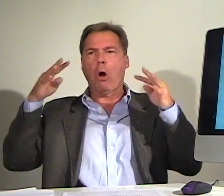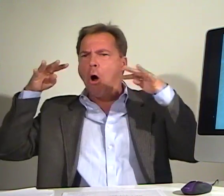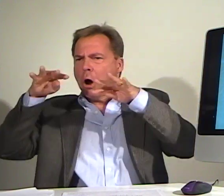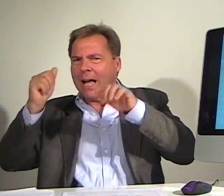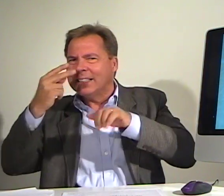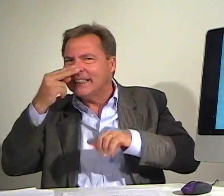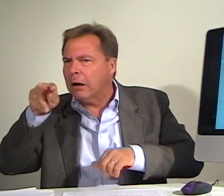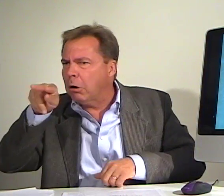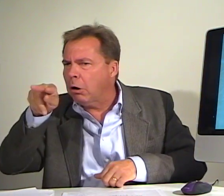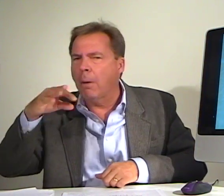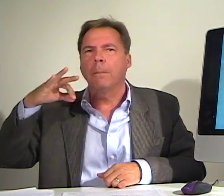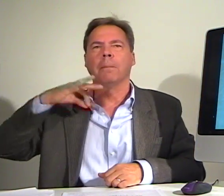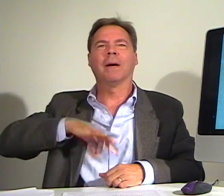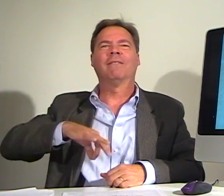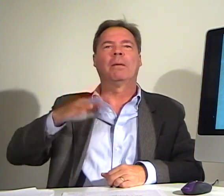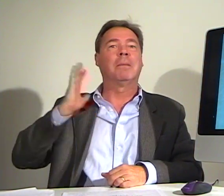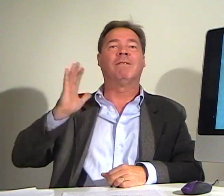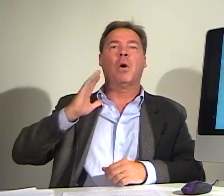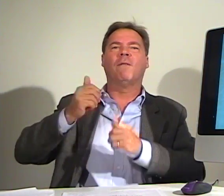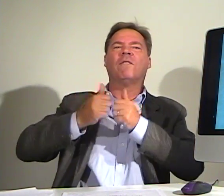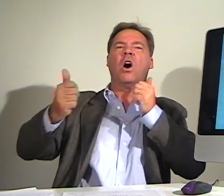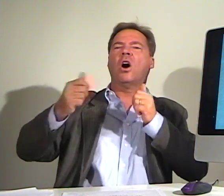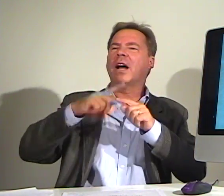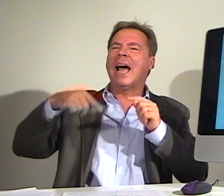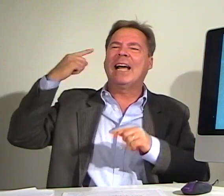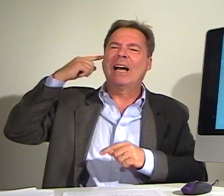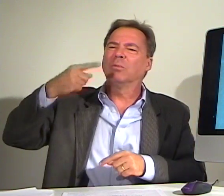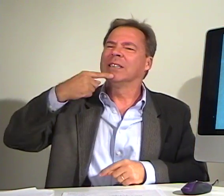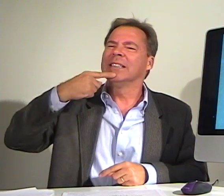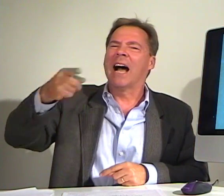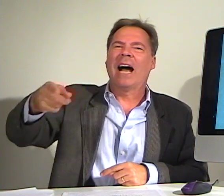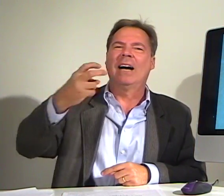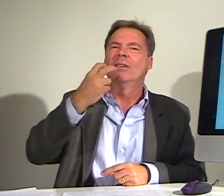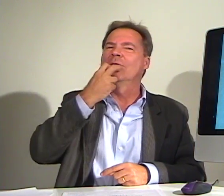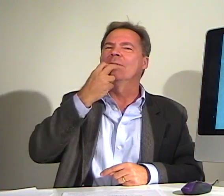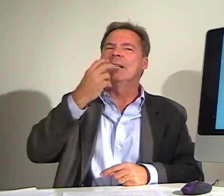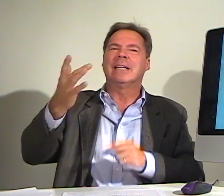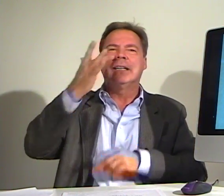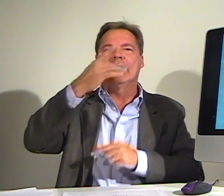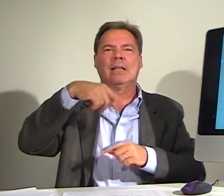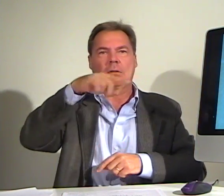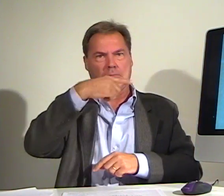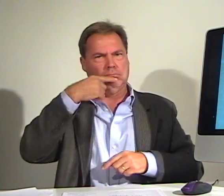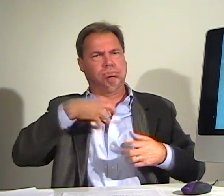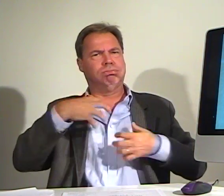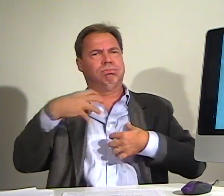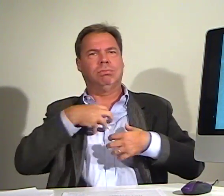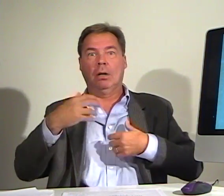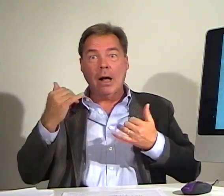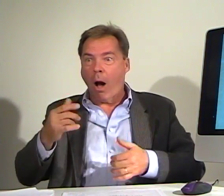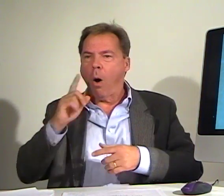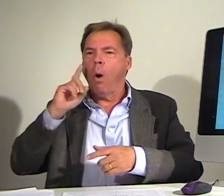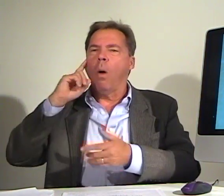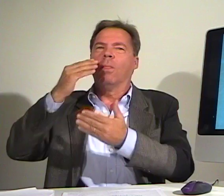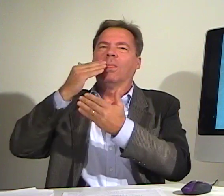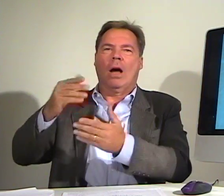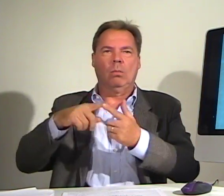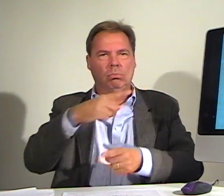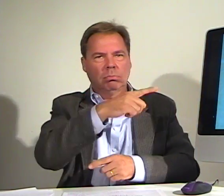happening, because Dummy couldn't hear them. So again, everybody was able to benefit from the notion of using these gestures and